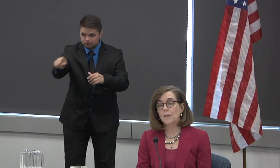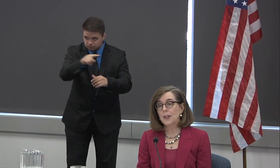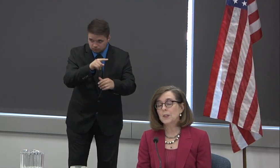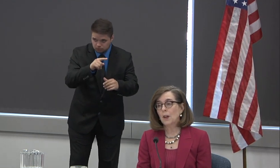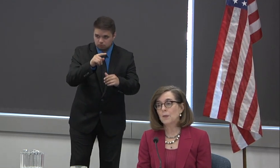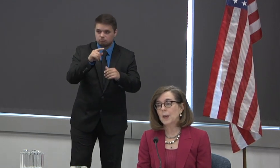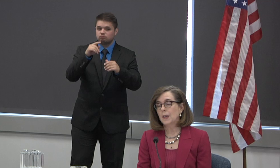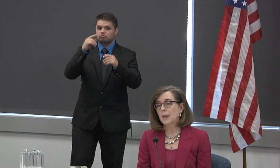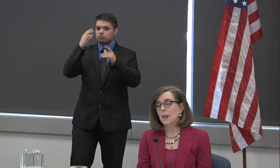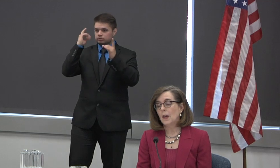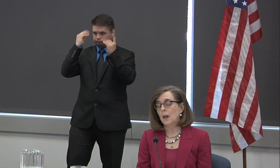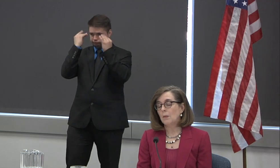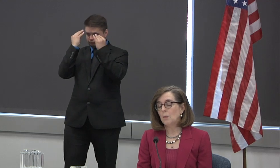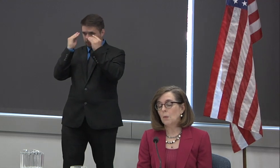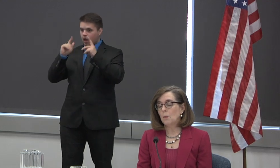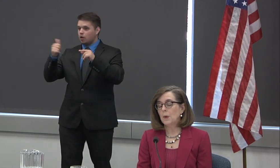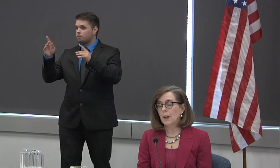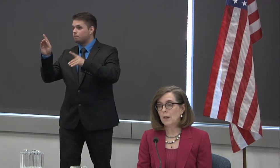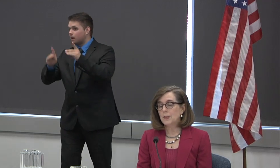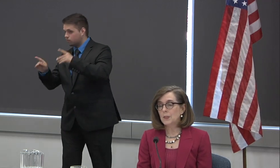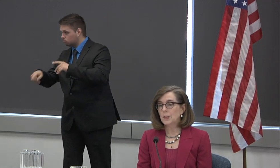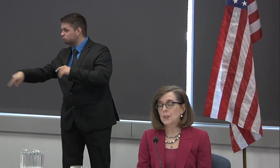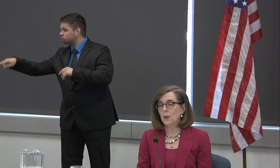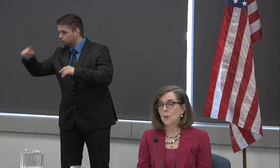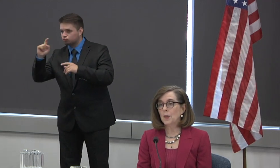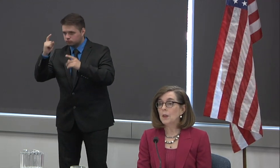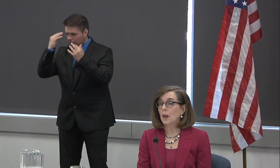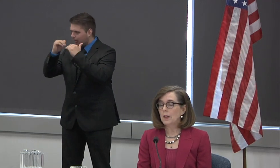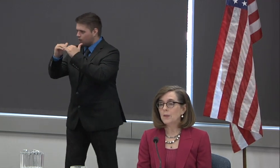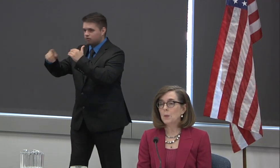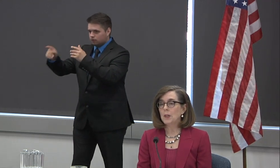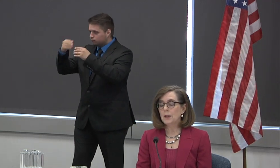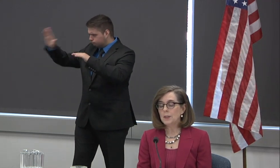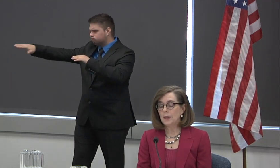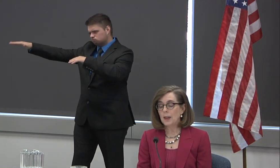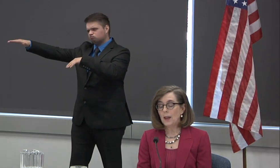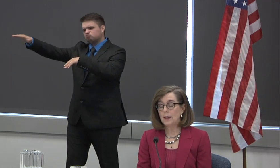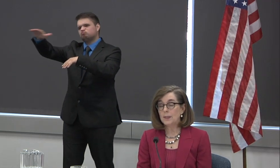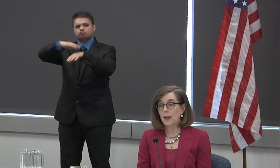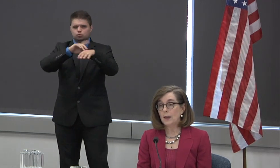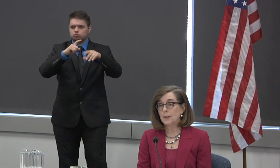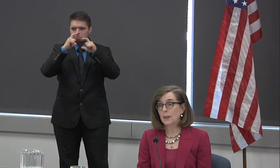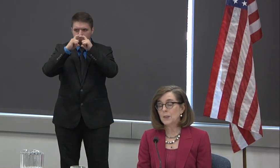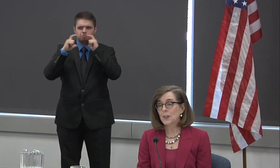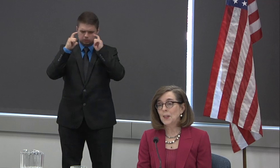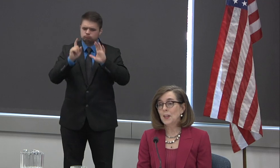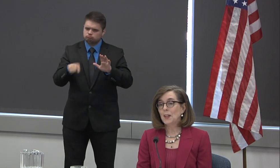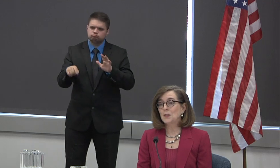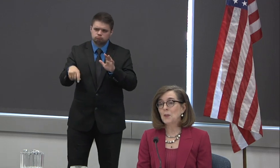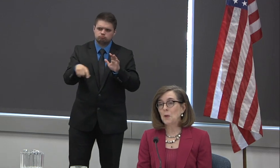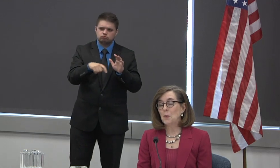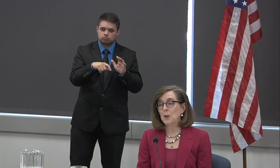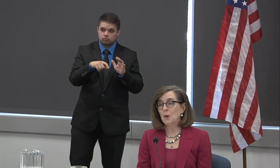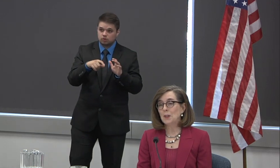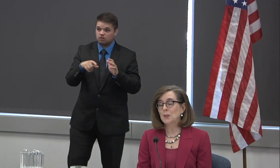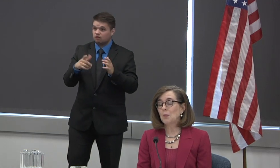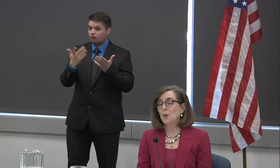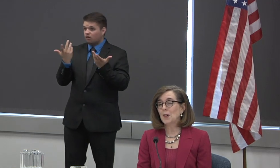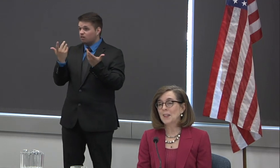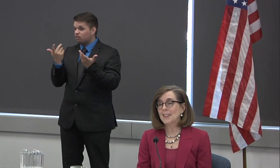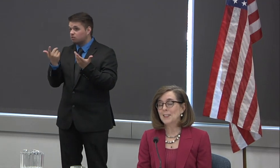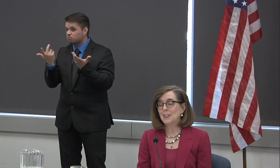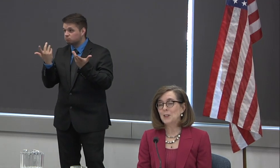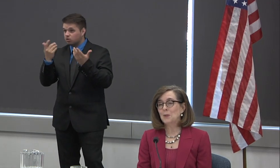face covering. We obviously know that not everyone has access, and so we want to support